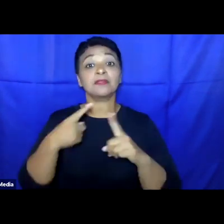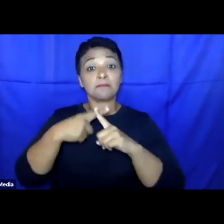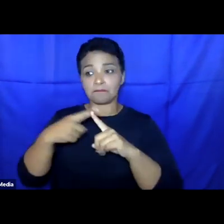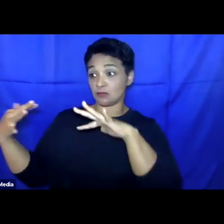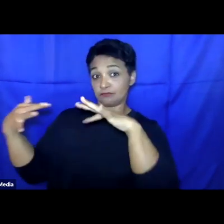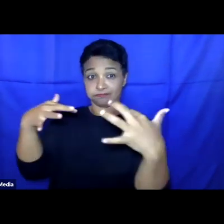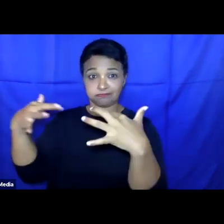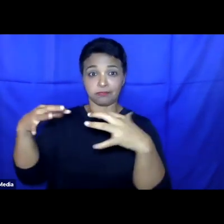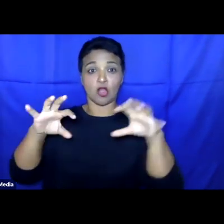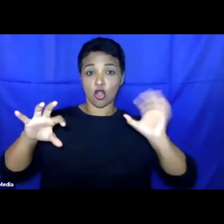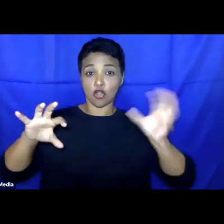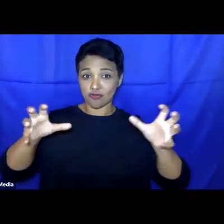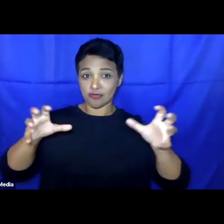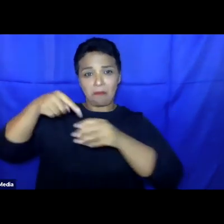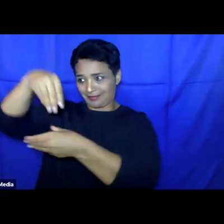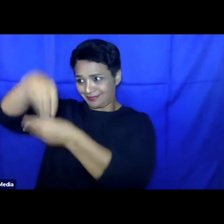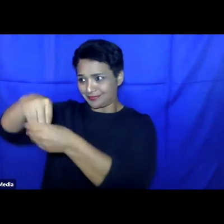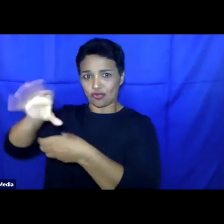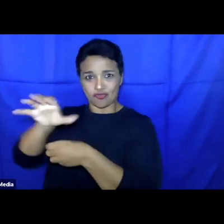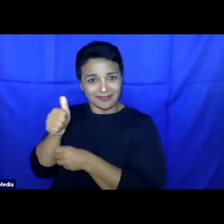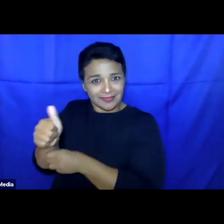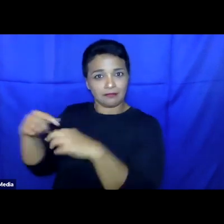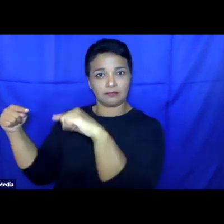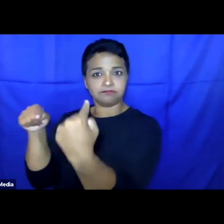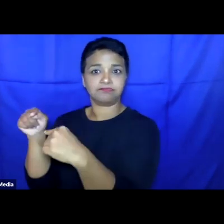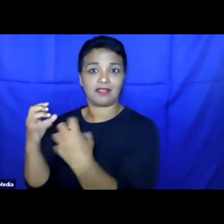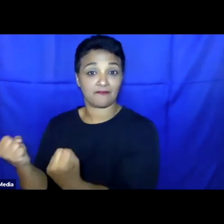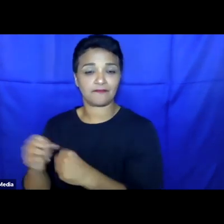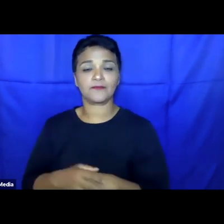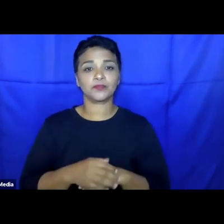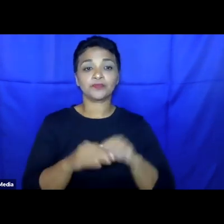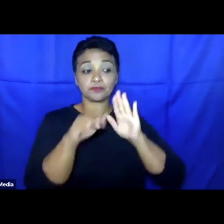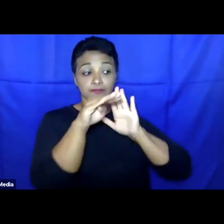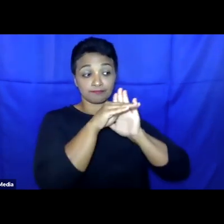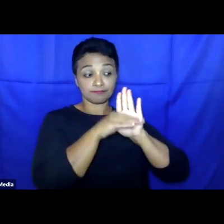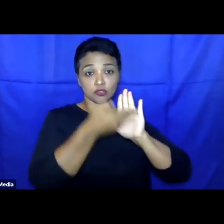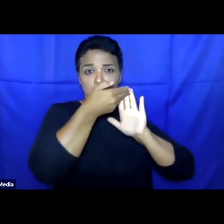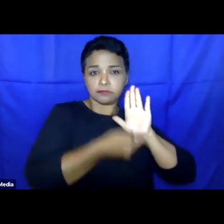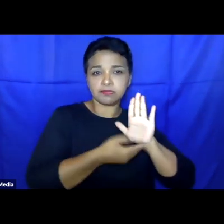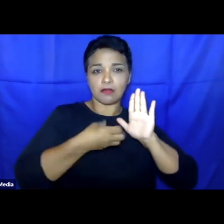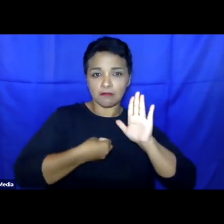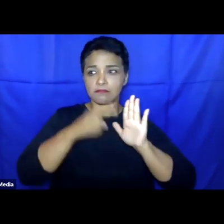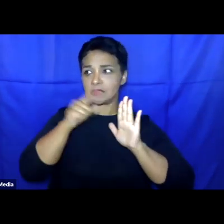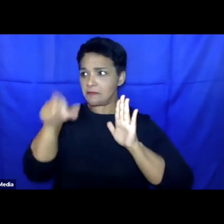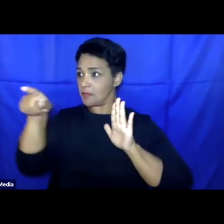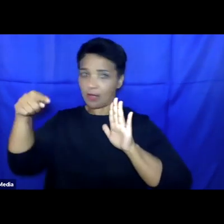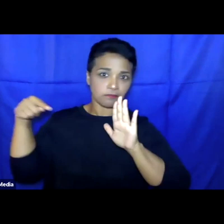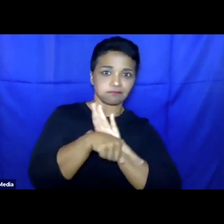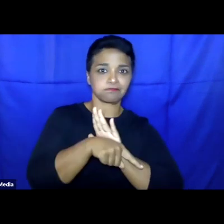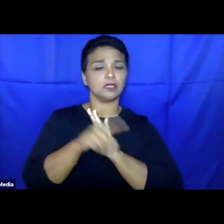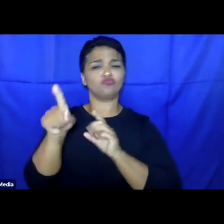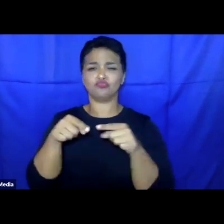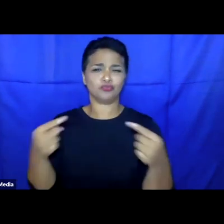cross-border displacement. There are direct rules under IHL prohibiting the forcible displacement of civilians, but there are also rules